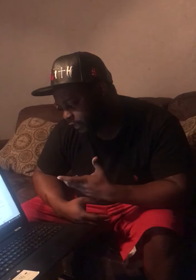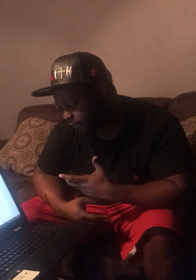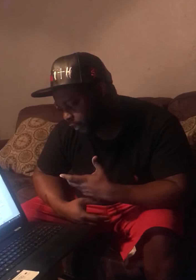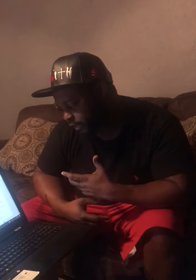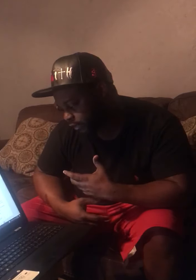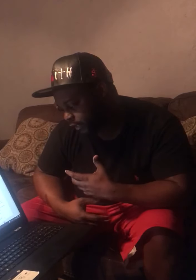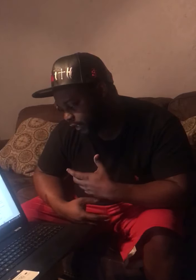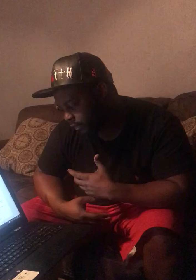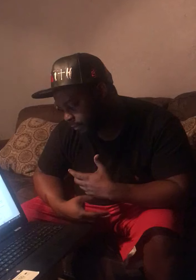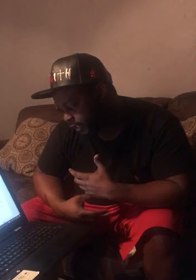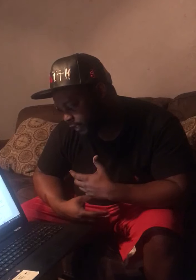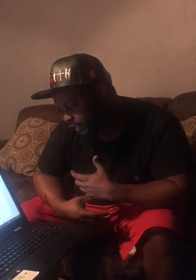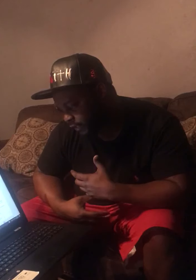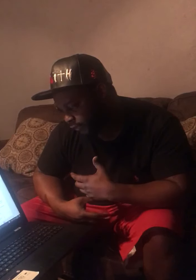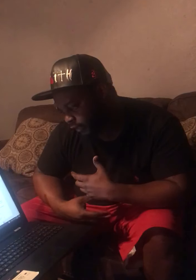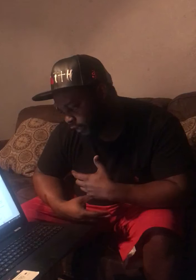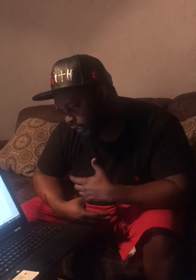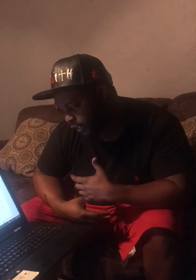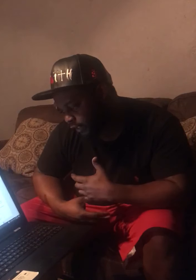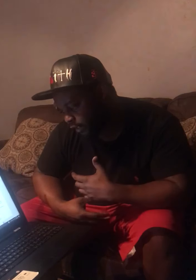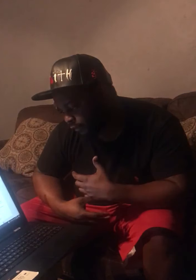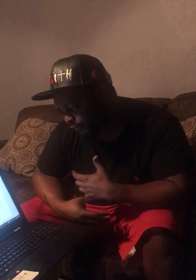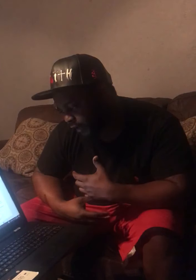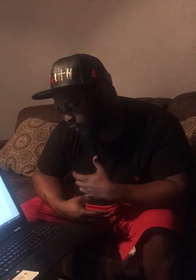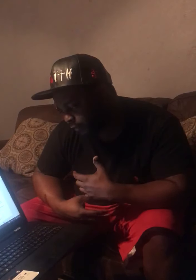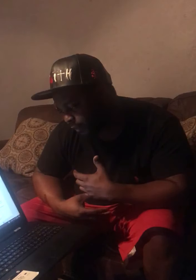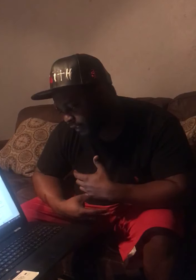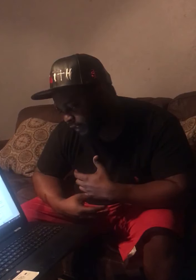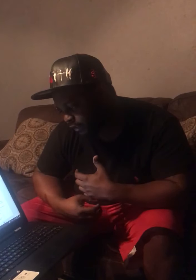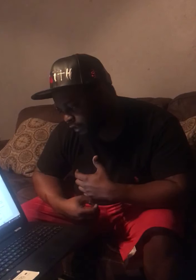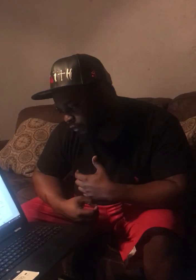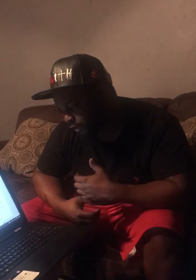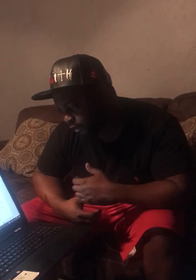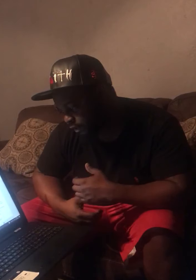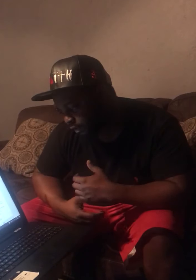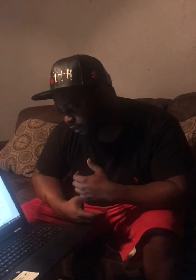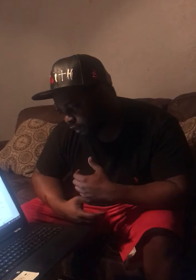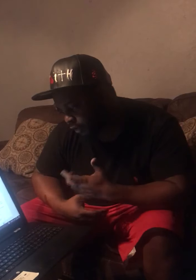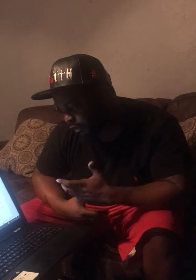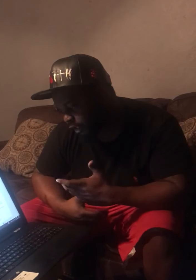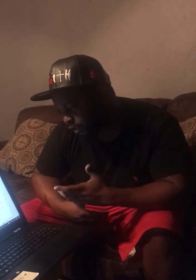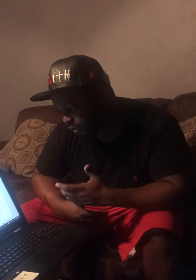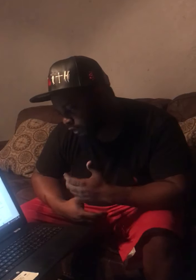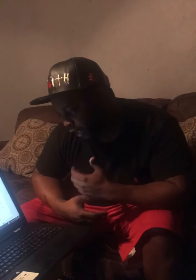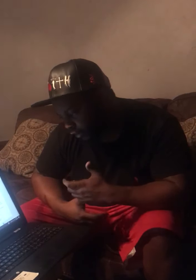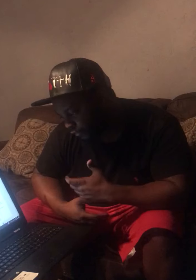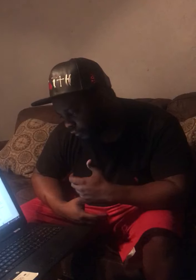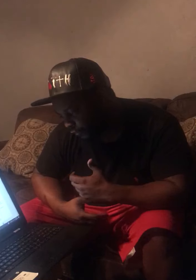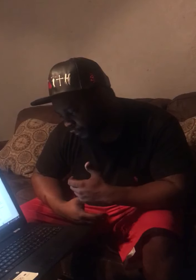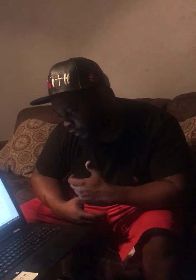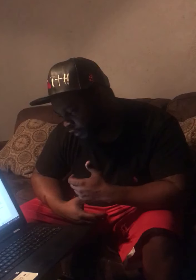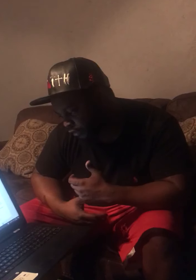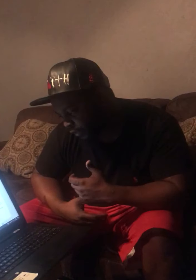of which are then processed further in the other refinery processing units. The crude oil unit is often referred to as